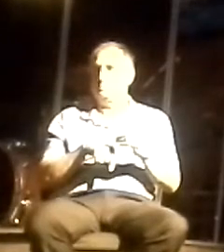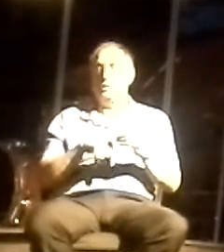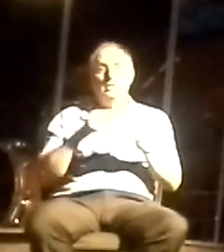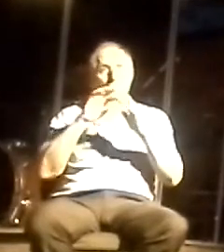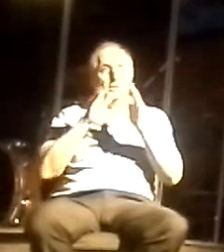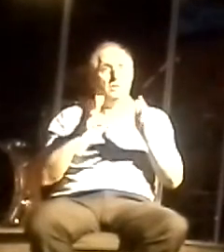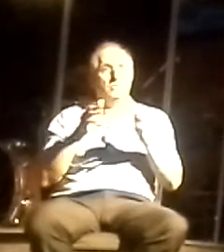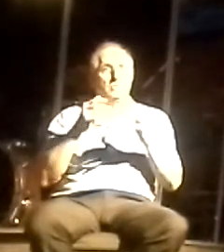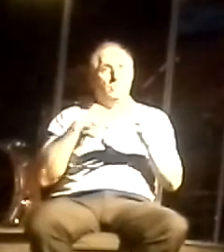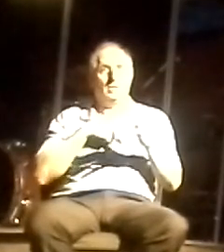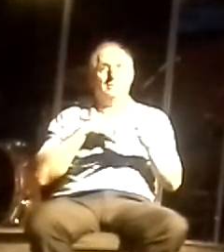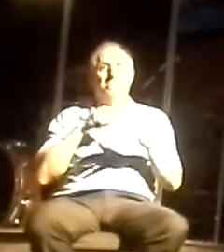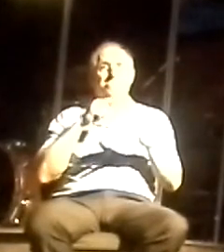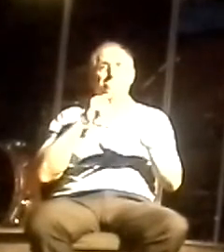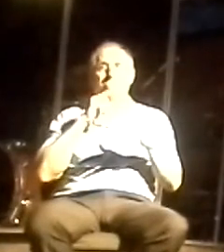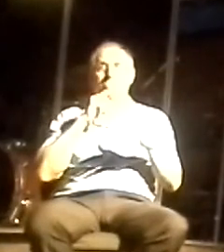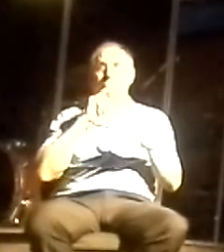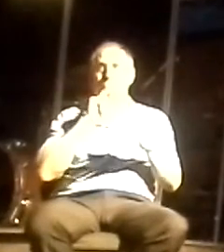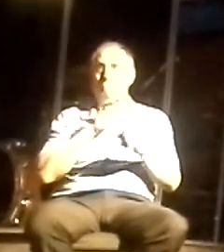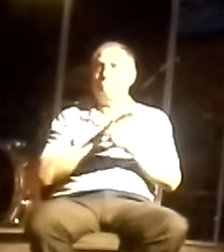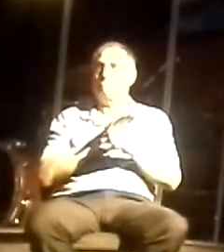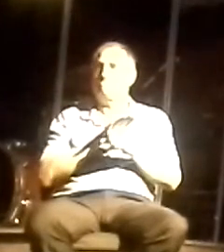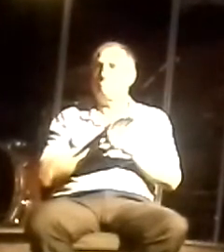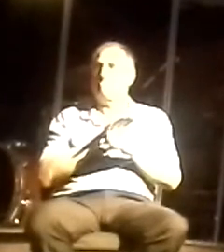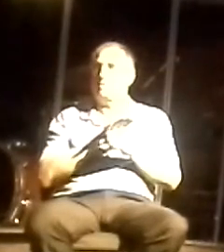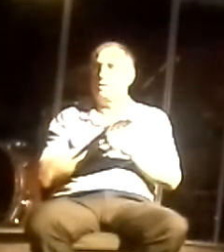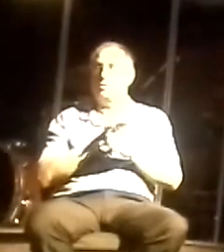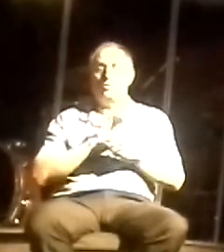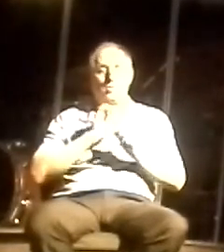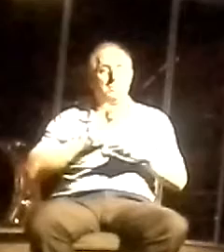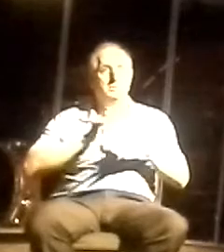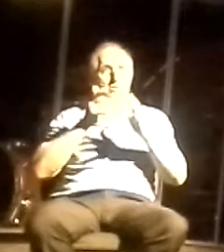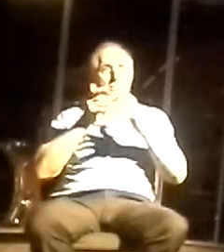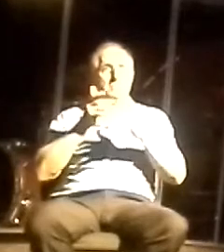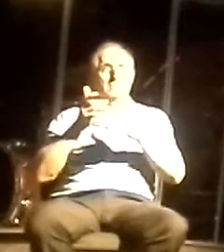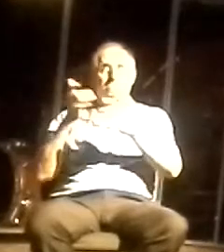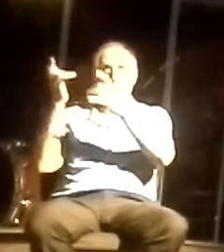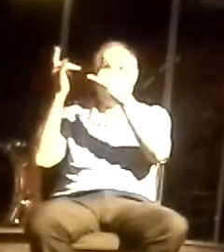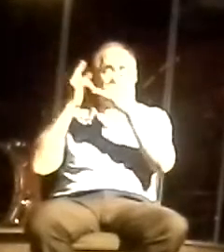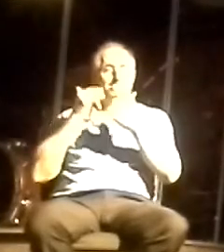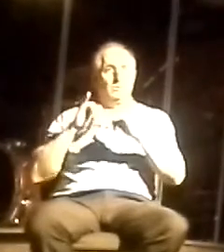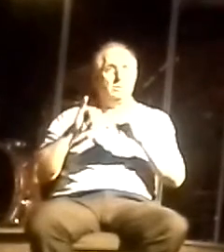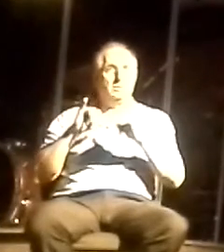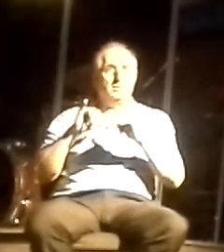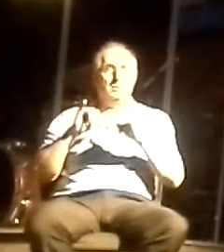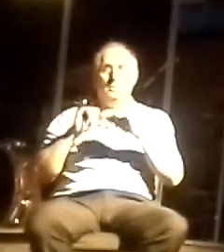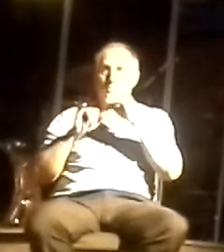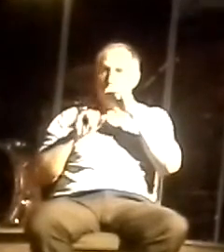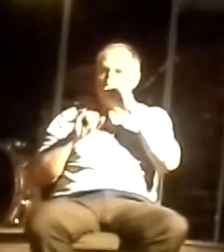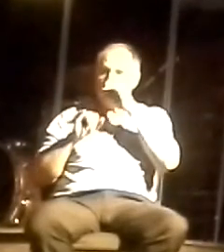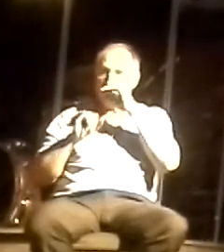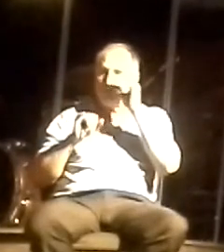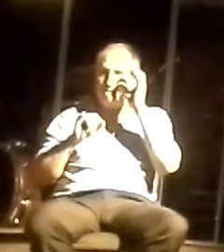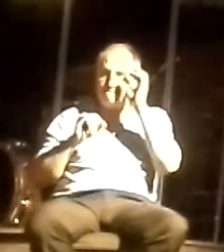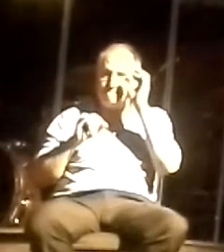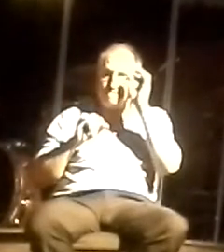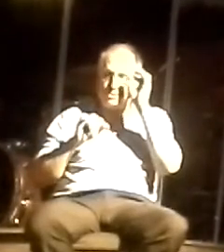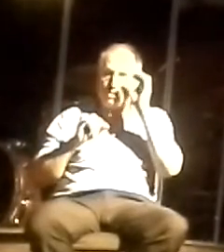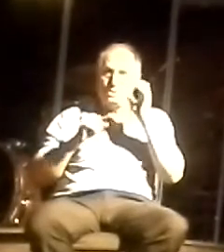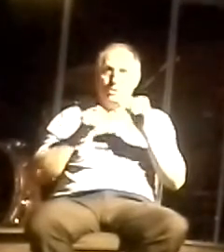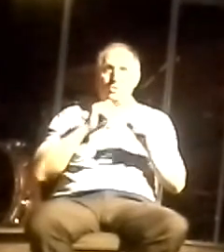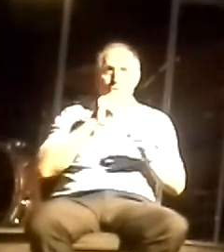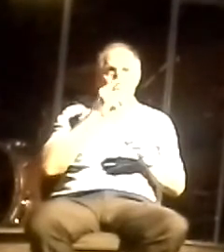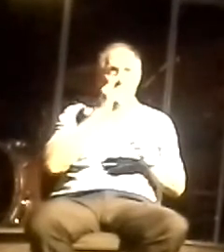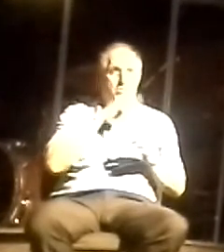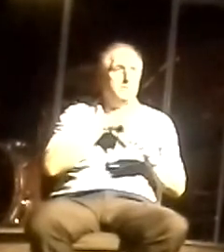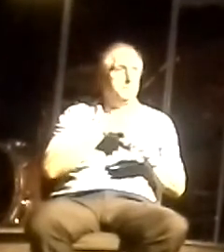is a house where we are convinced that we've all messed up, but we're all still loved by Jesus. It's okay to not be okay, not okay to pretend. Guess what? We